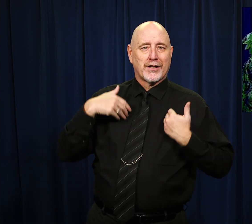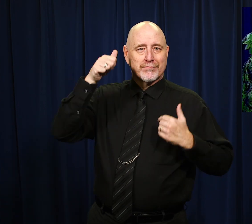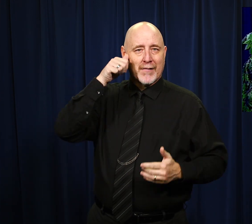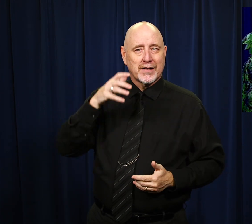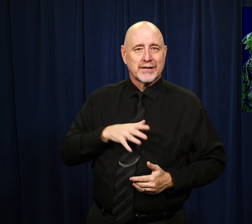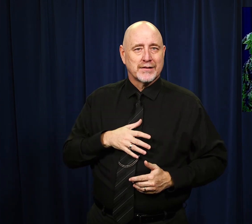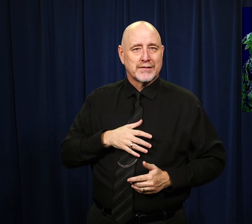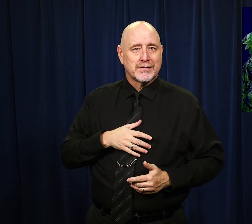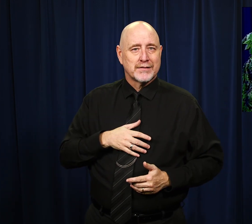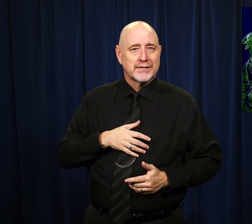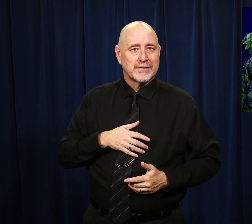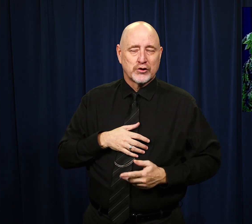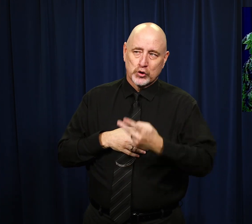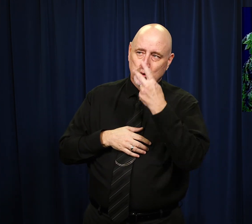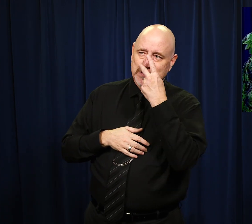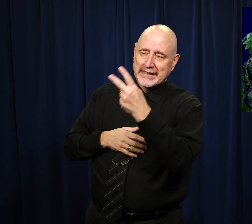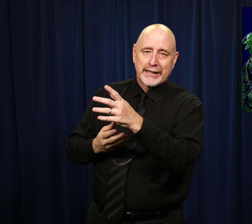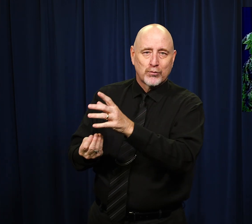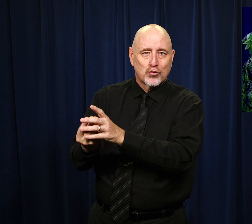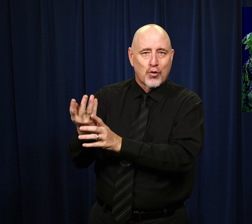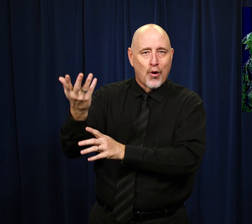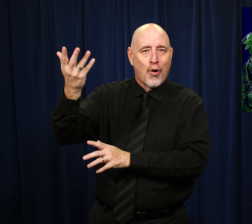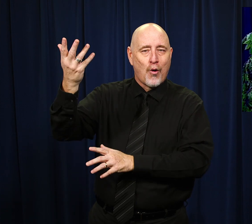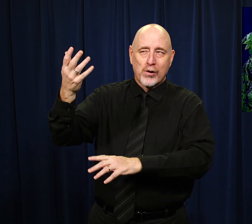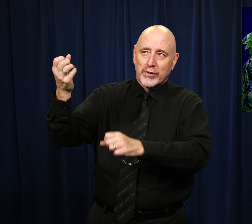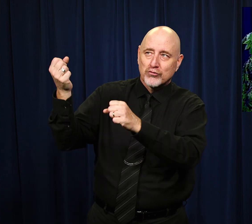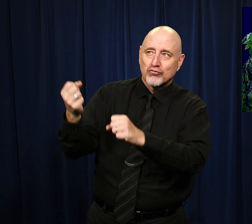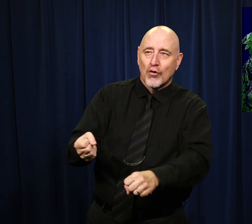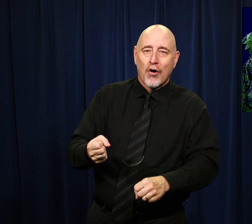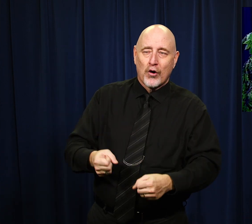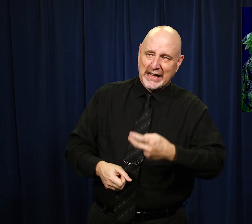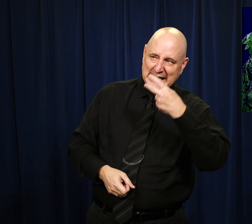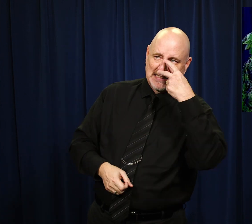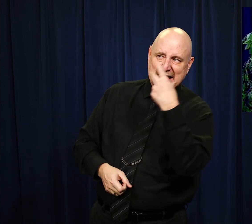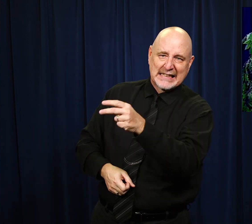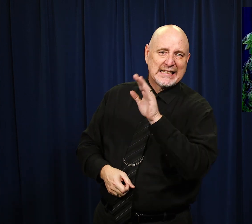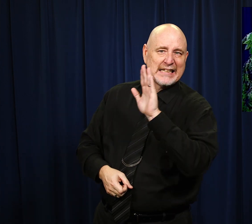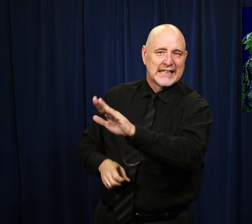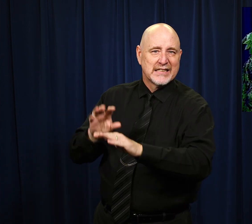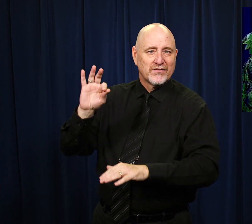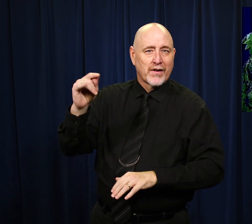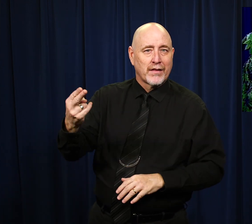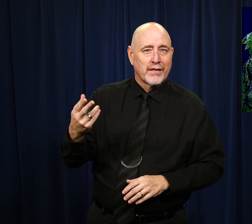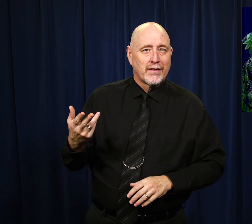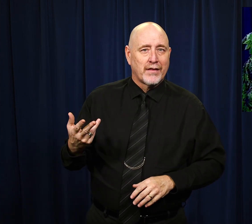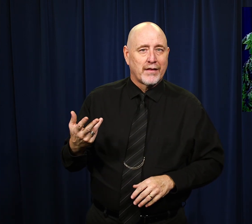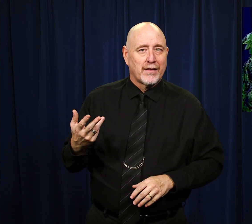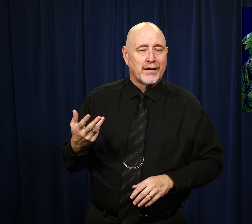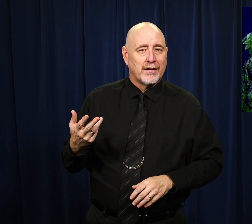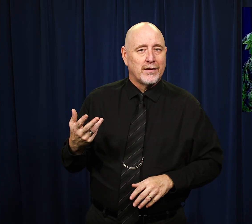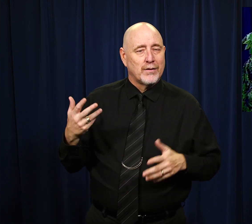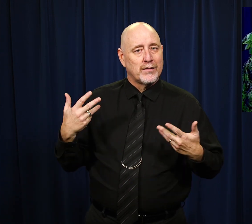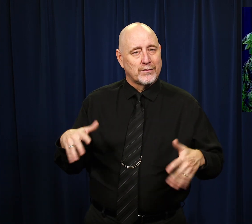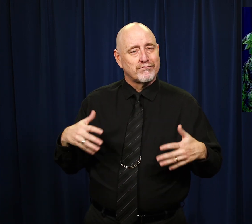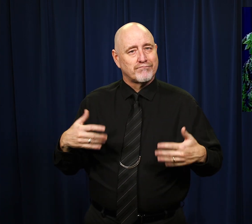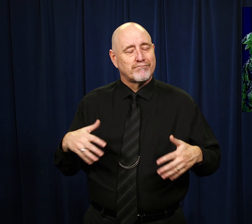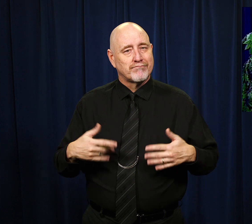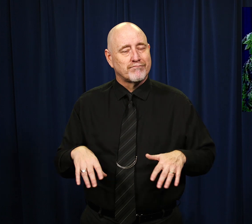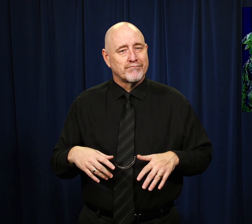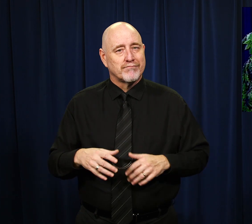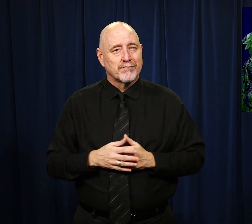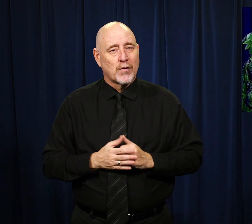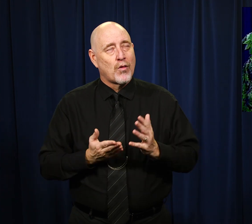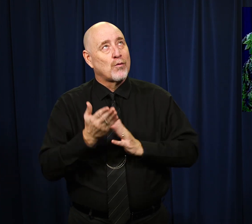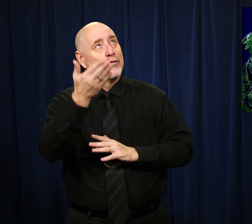man. To see him grow and to be strong and to see the faith that he was showing